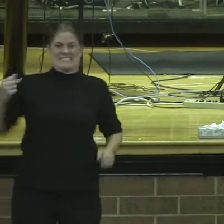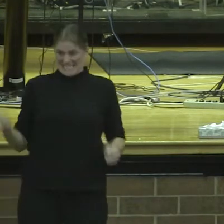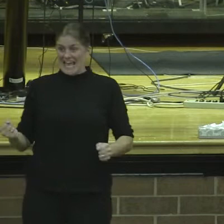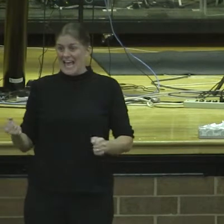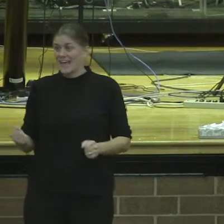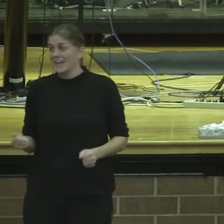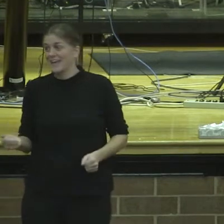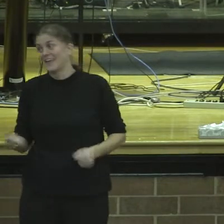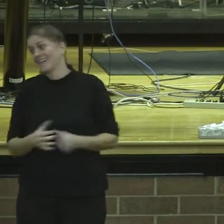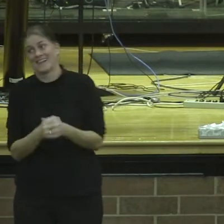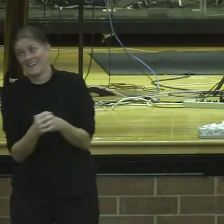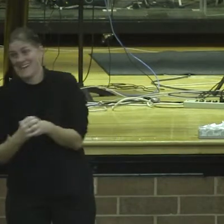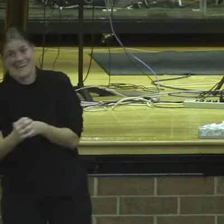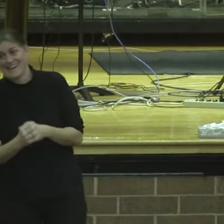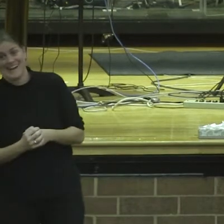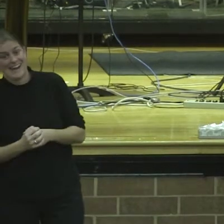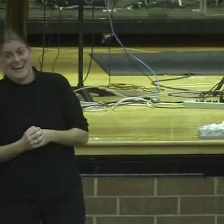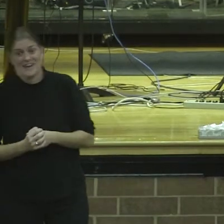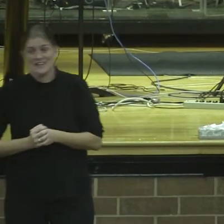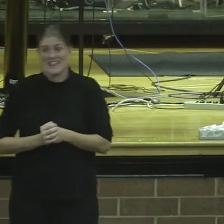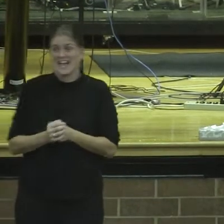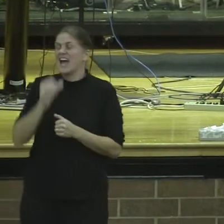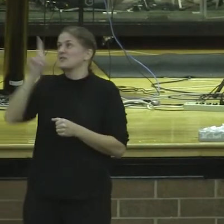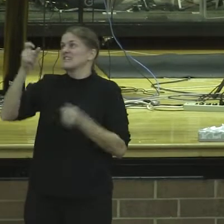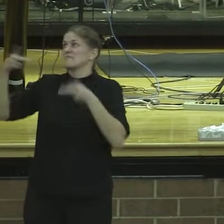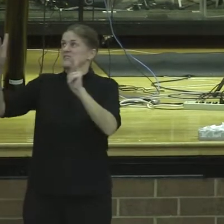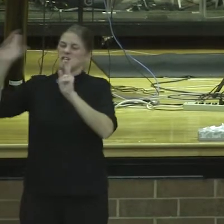We think it's better to get forgiveness from God than permission.